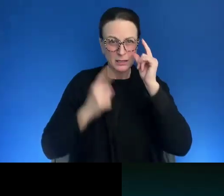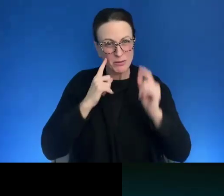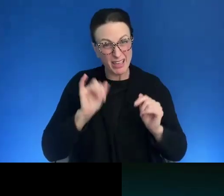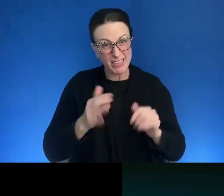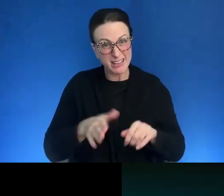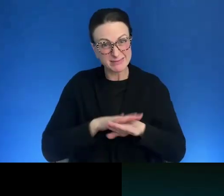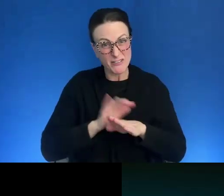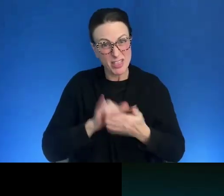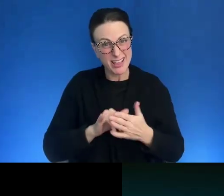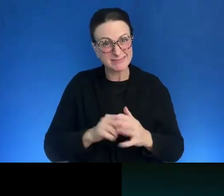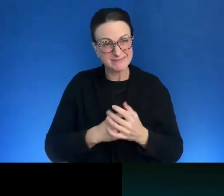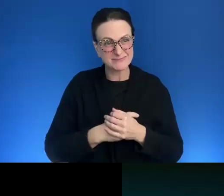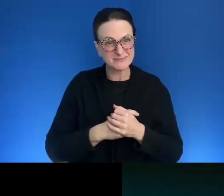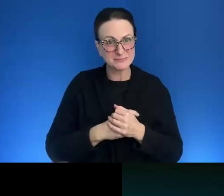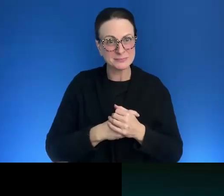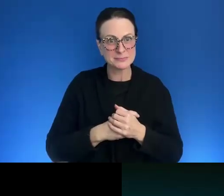it?